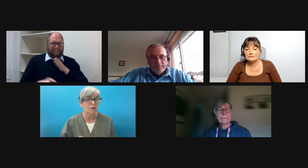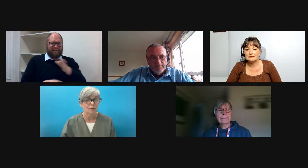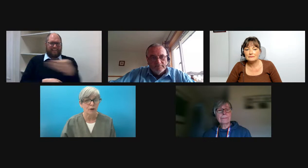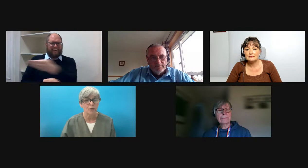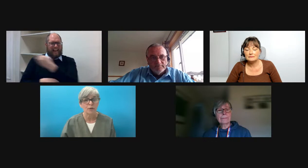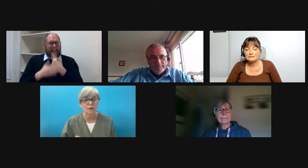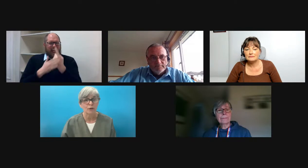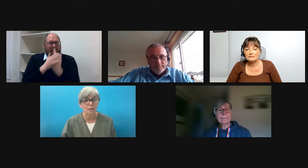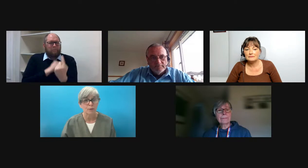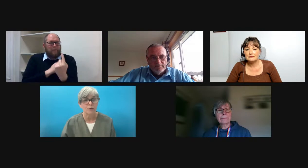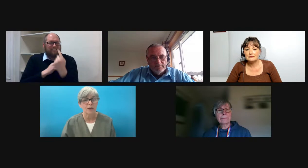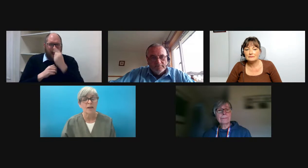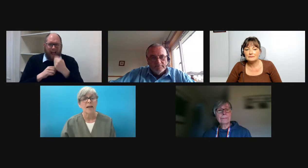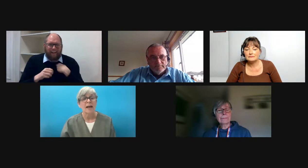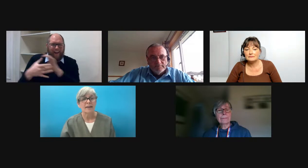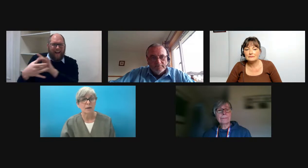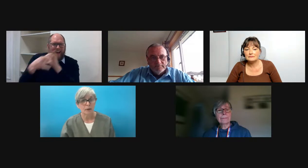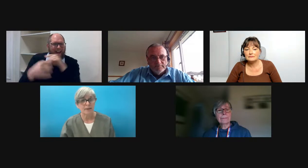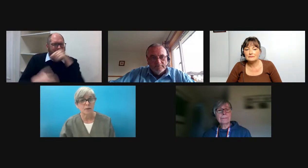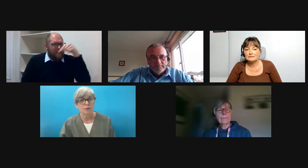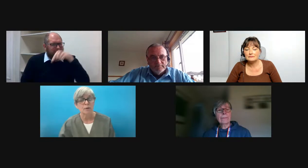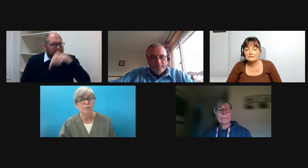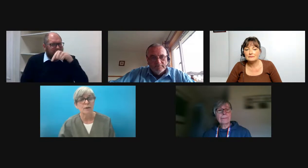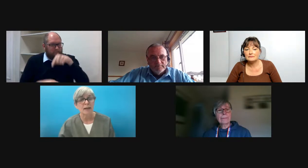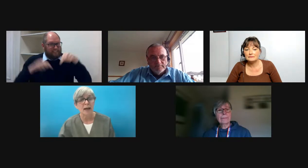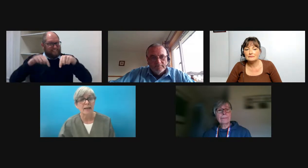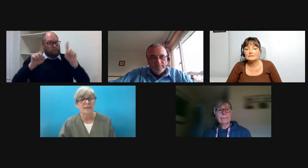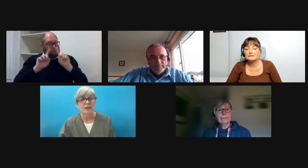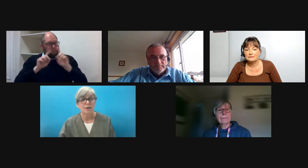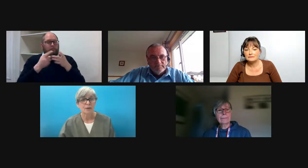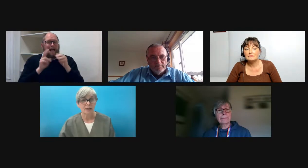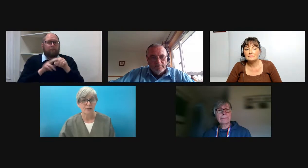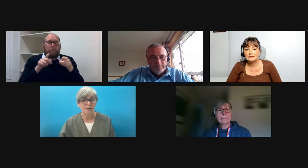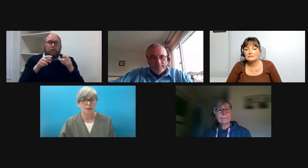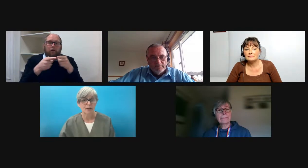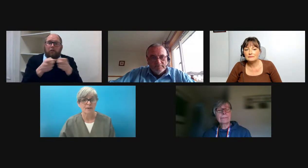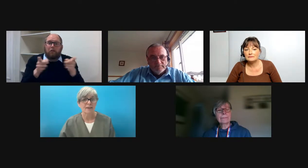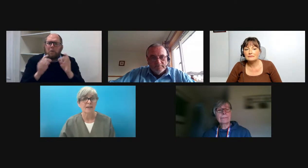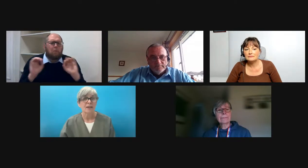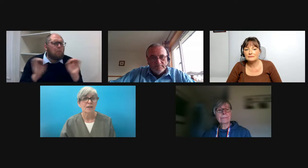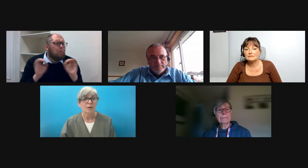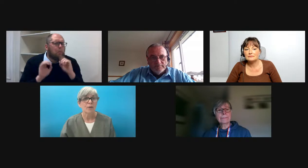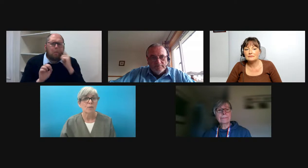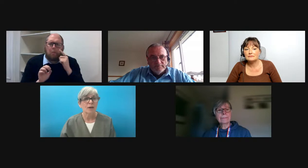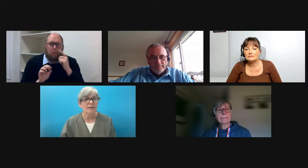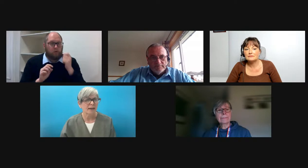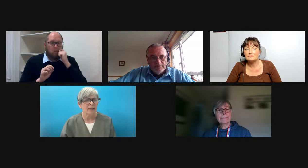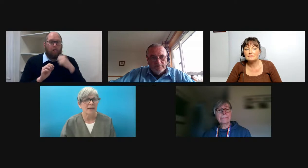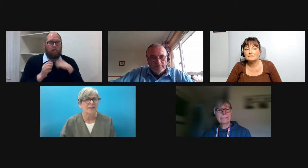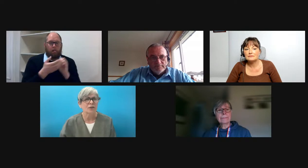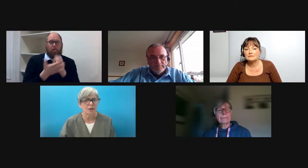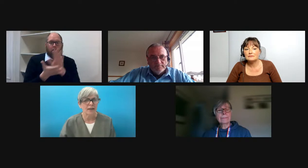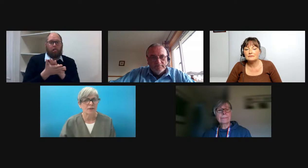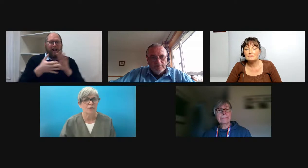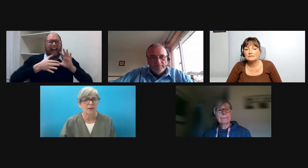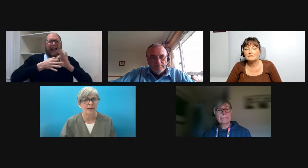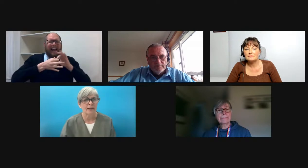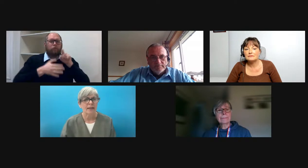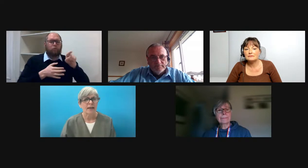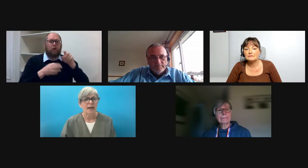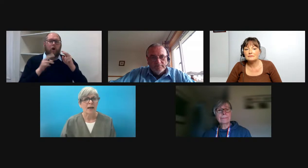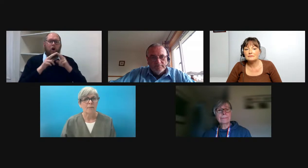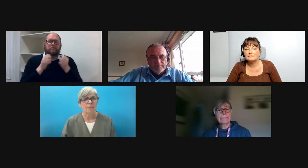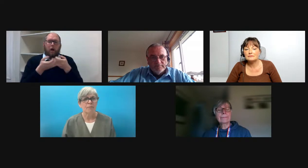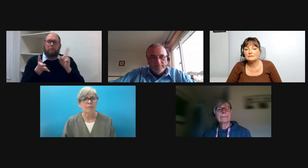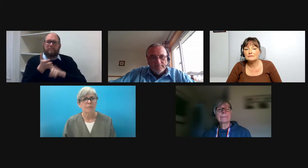camera on your phone or on your computer, and that message will be relayed to a hearing person. So it works like an exchange,